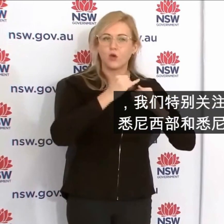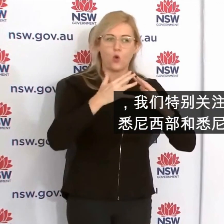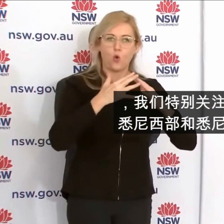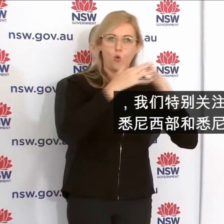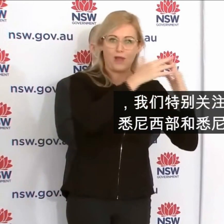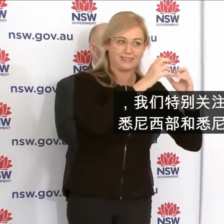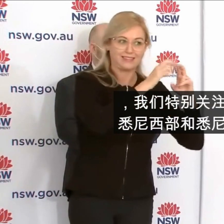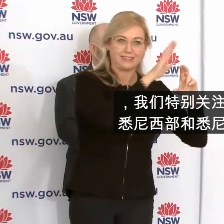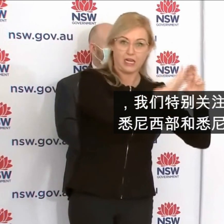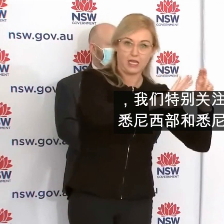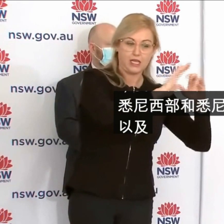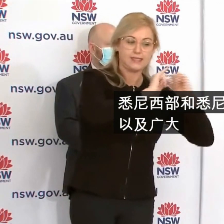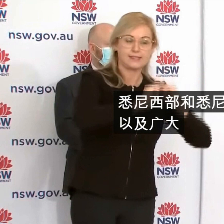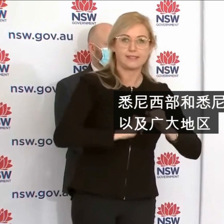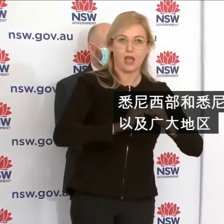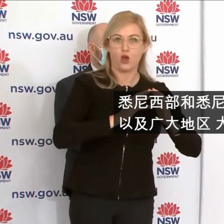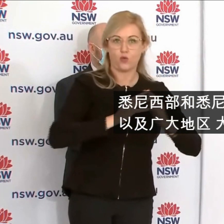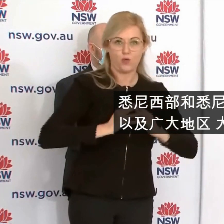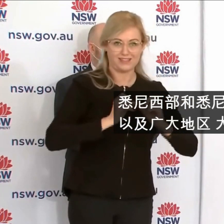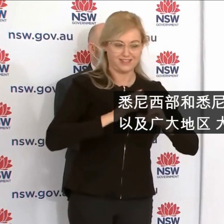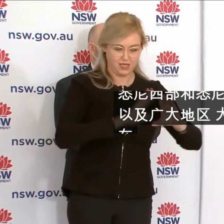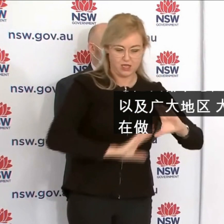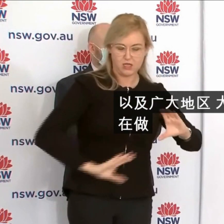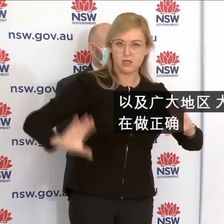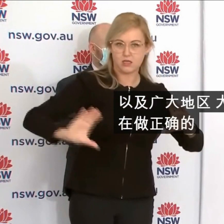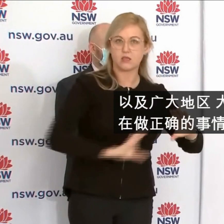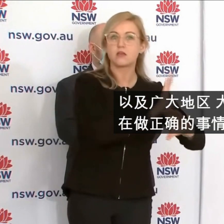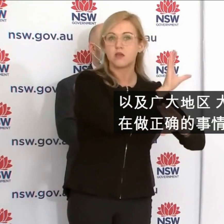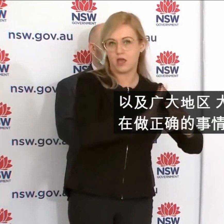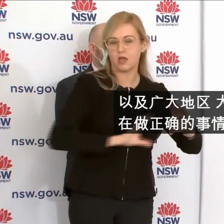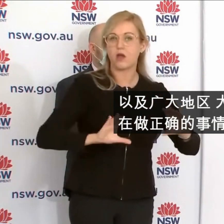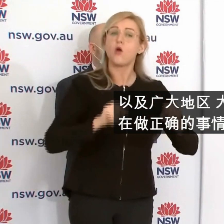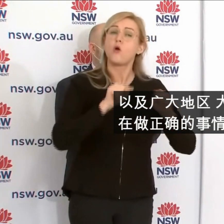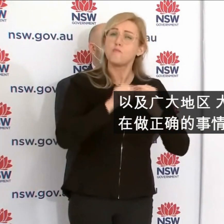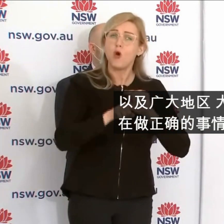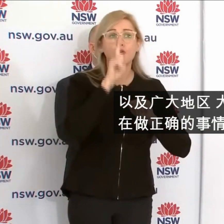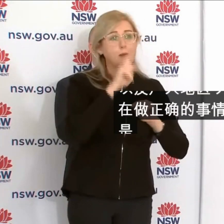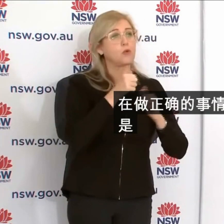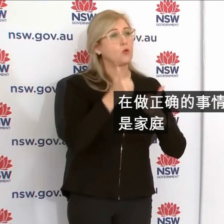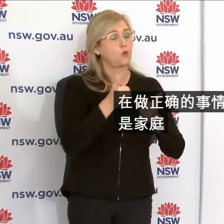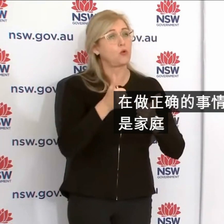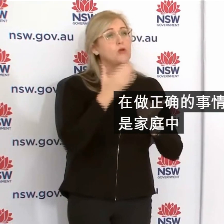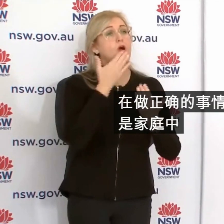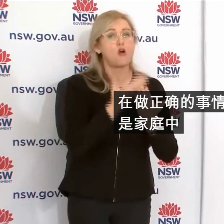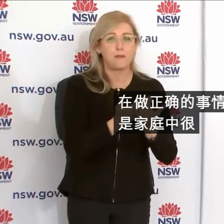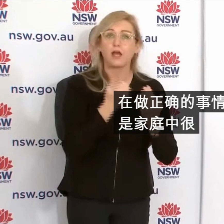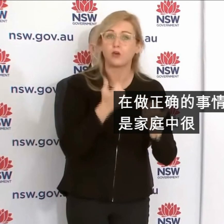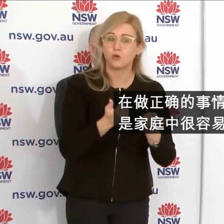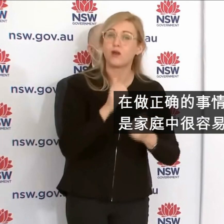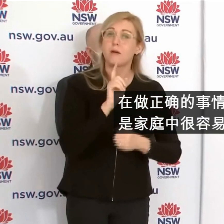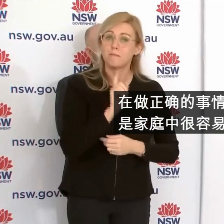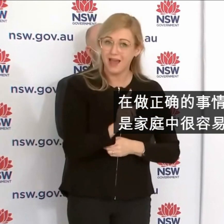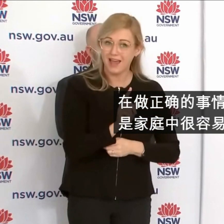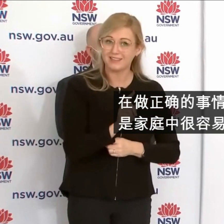and Southwestern Sydney. And the vast majority of people are doing the right thing. What we are seeing is that transmission